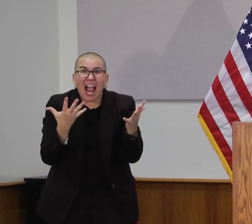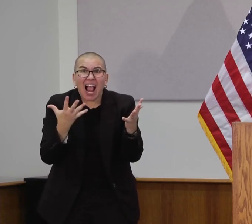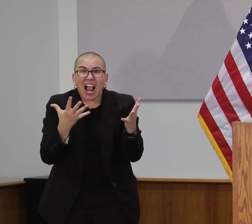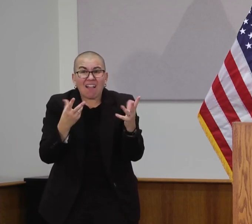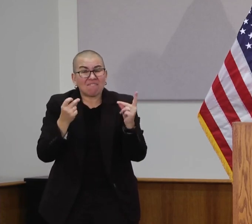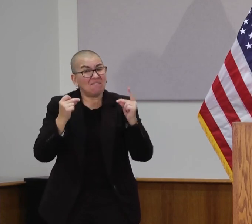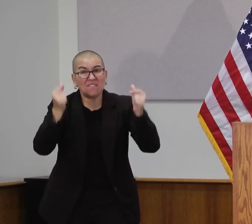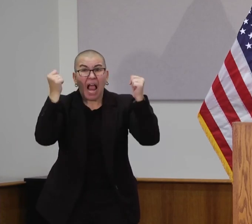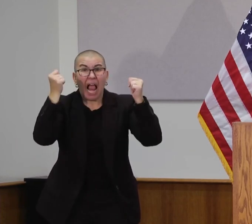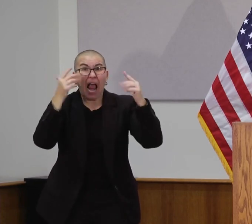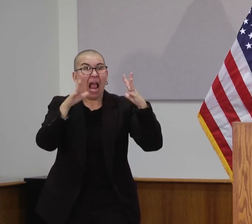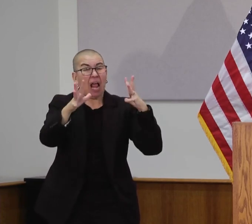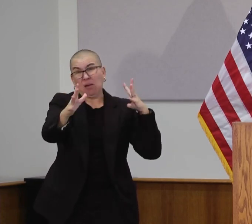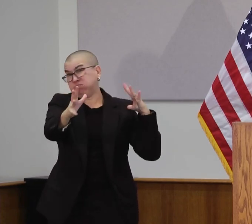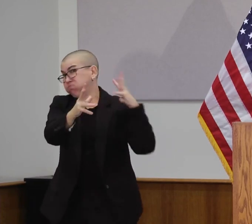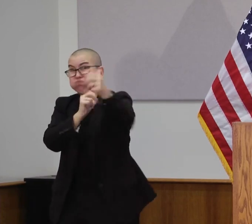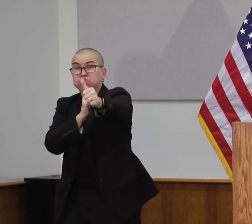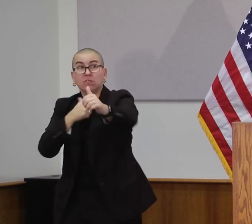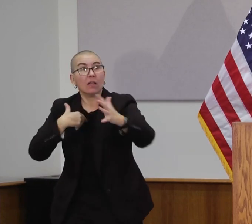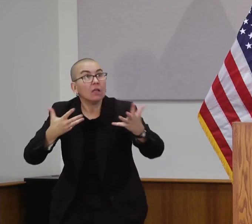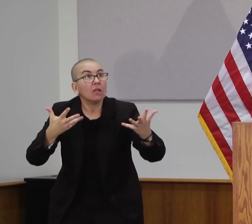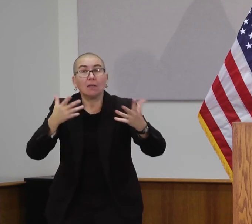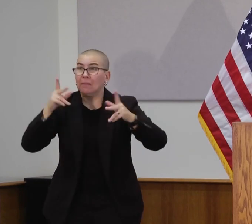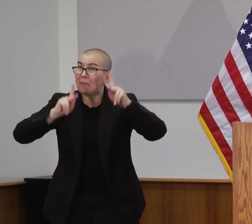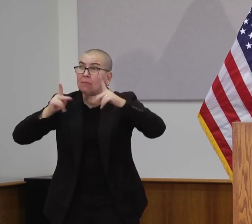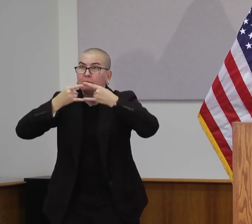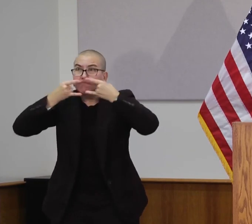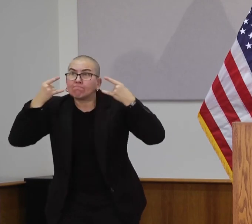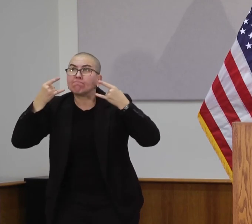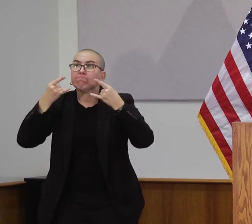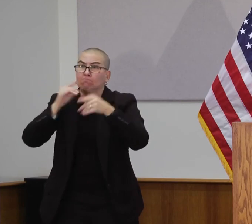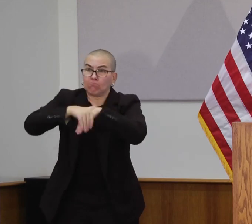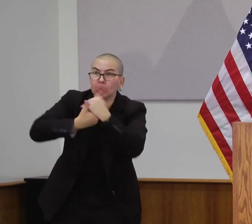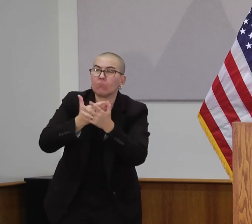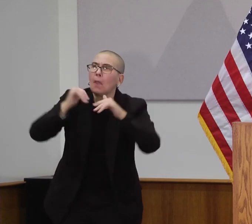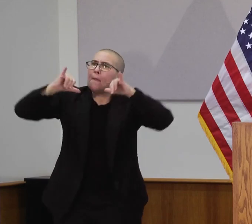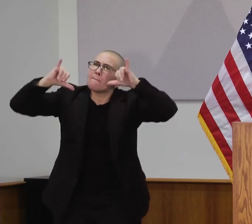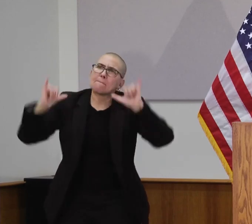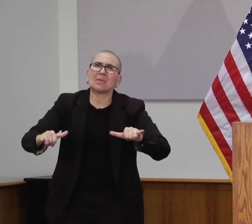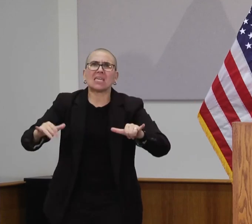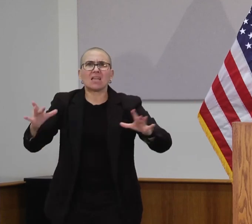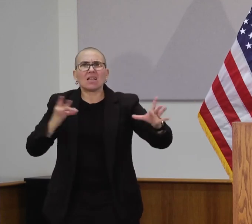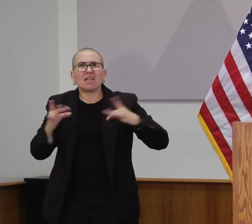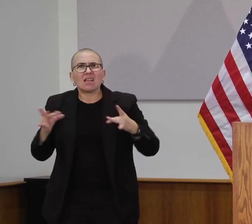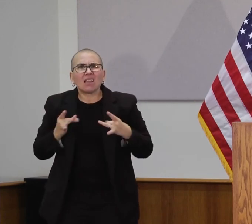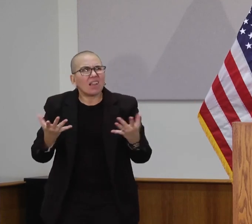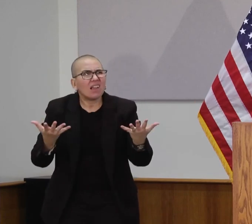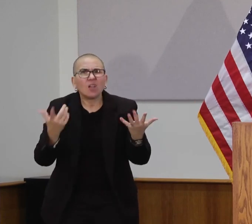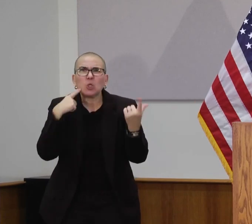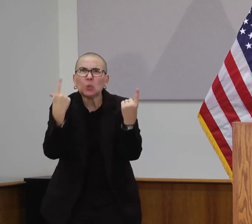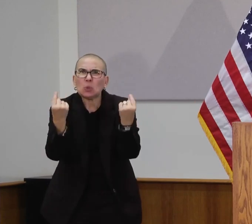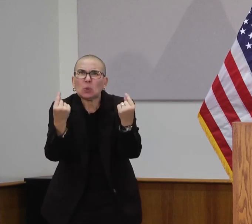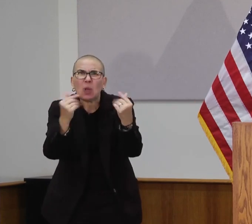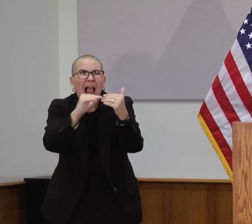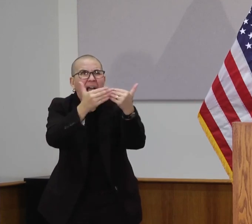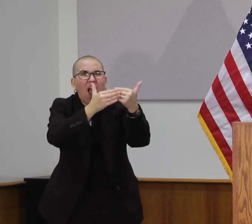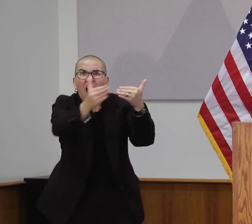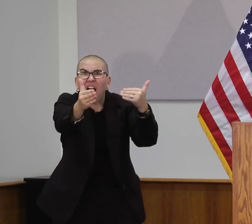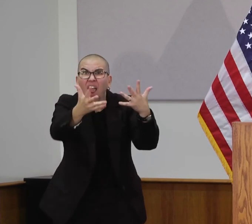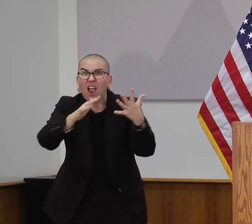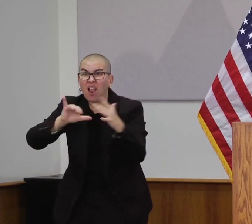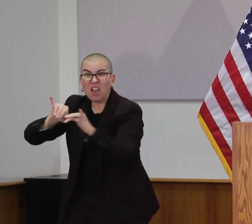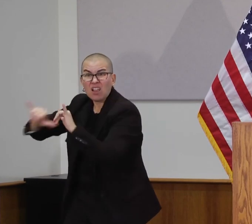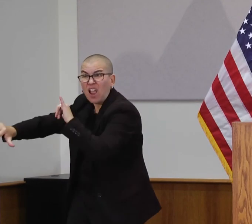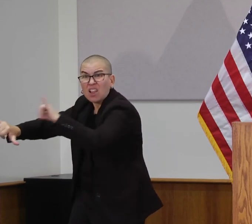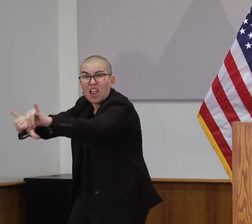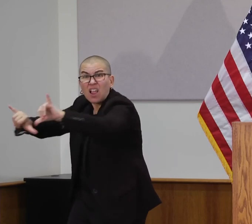thing they can do to prevent and get it. It's what you do after exposure. It's what you do in terms of how do you isolate yourself and keep these